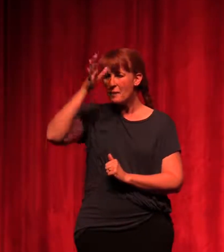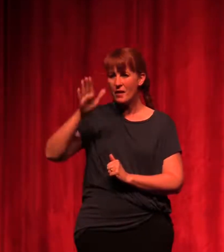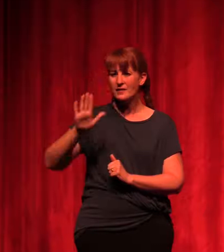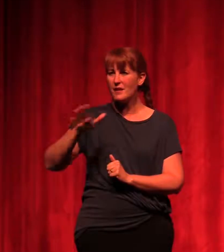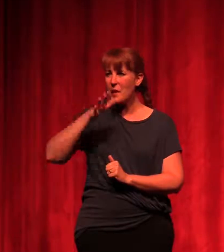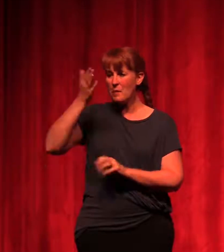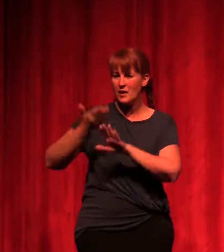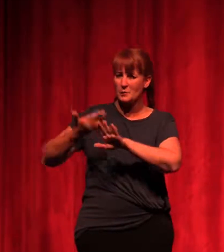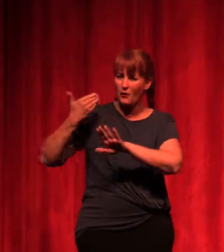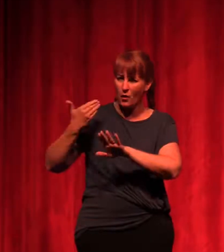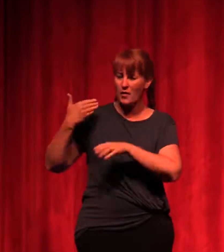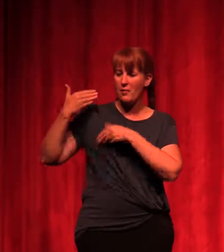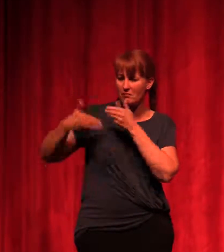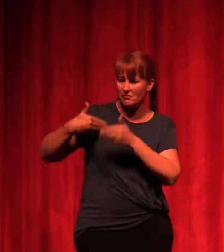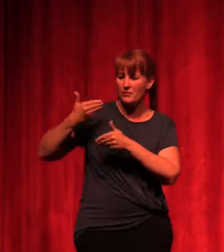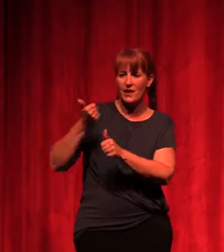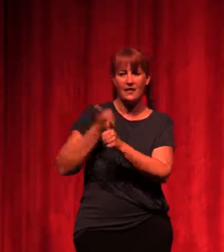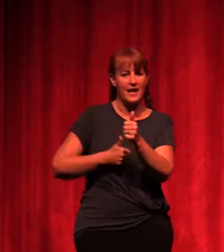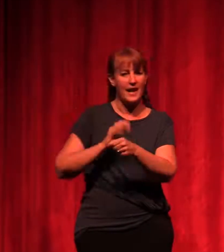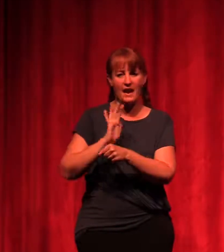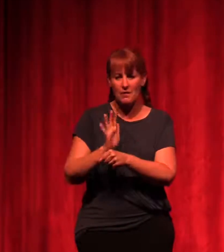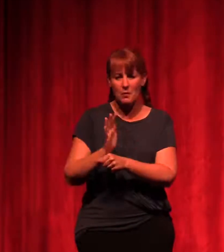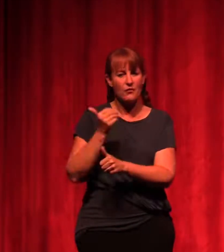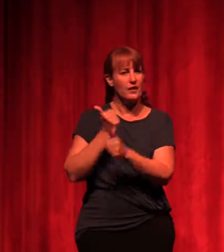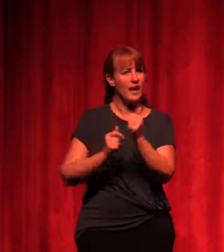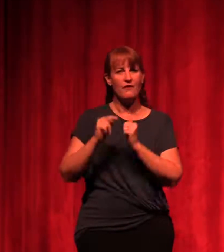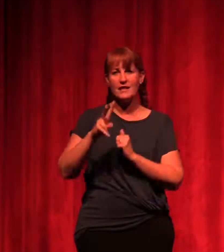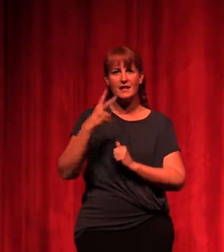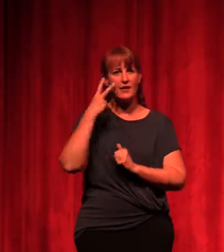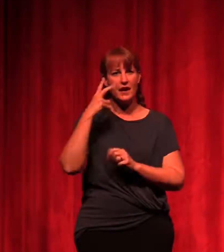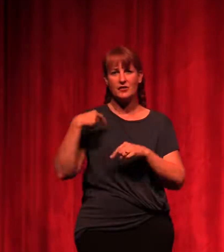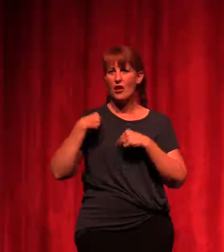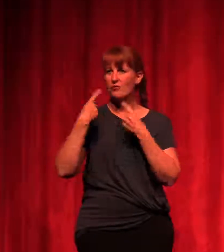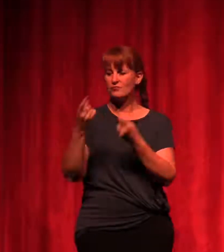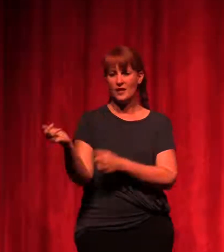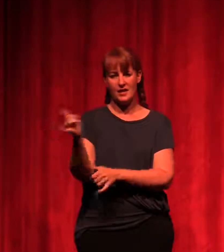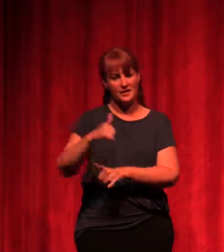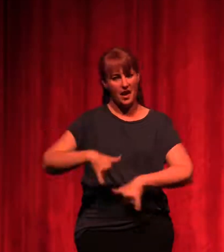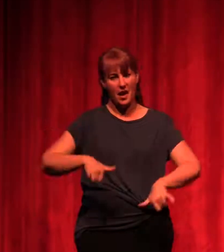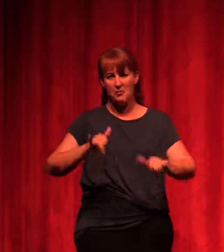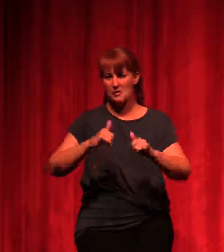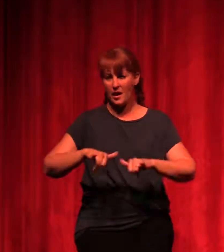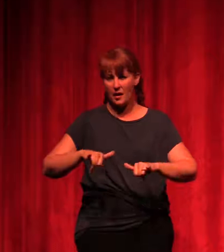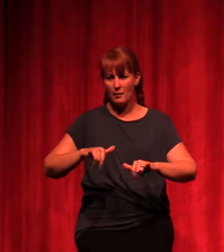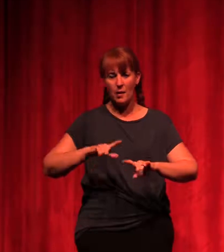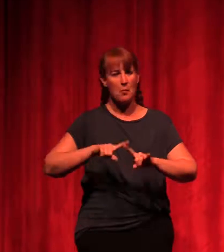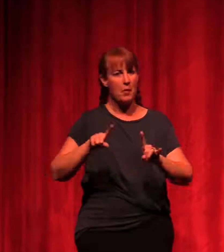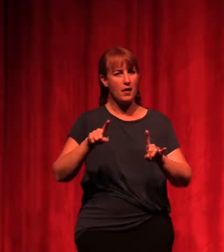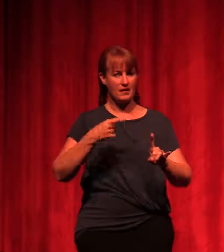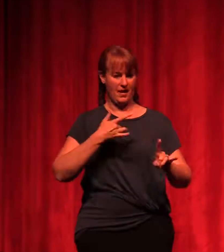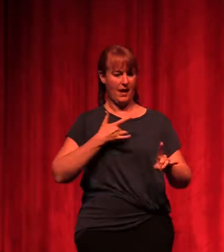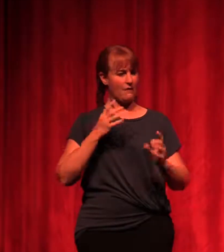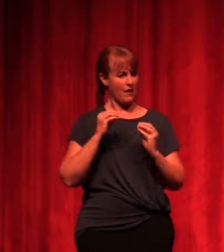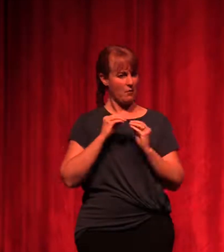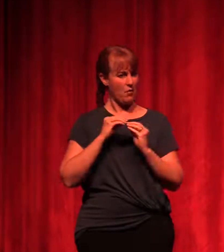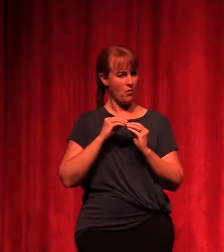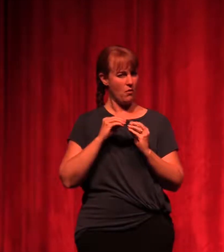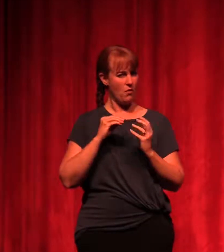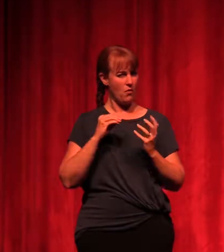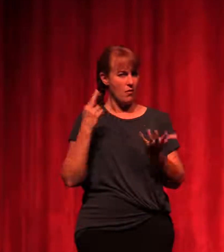before them, just like every movie and TV show that I ever saw. But it was more than that,